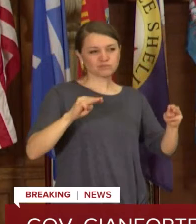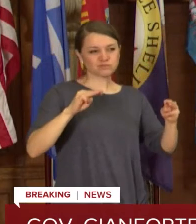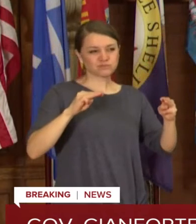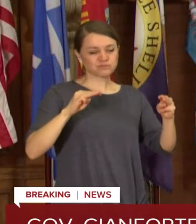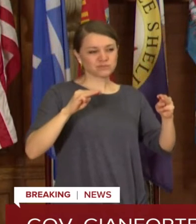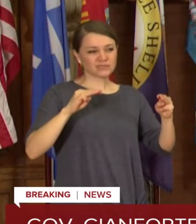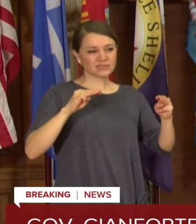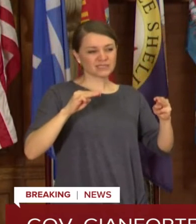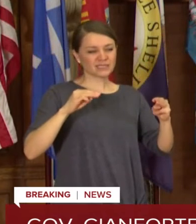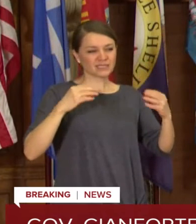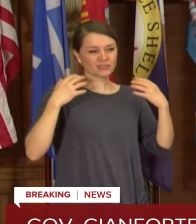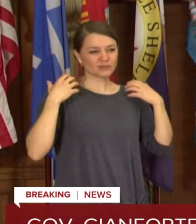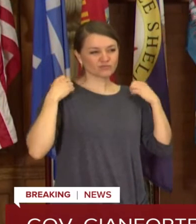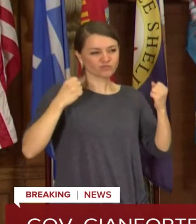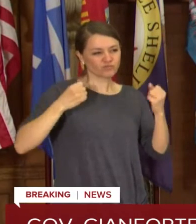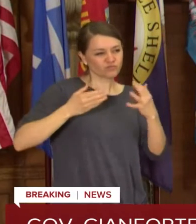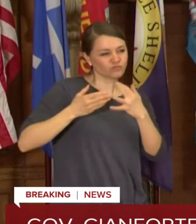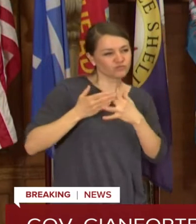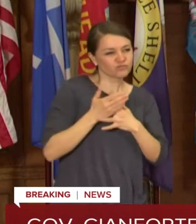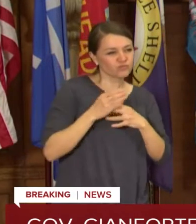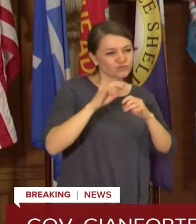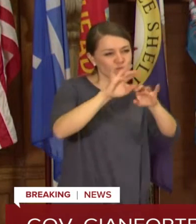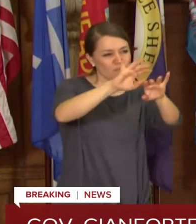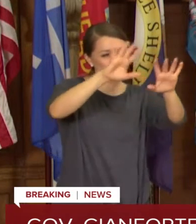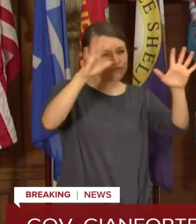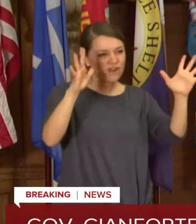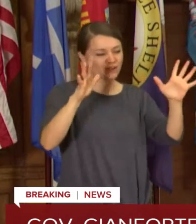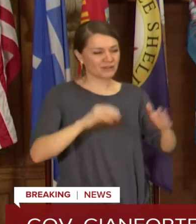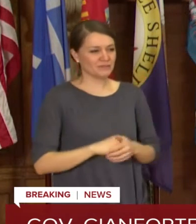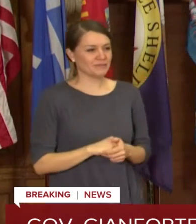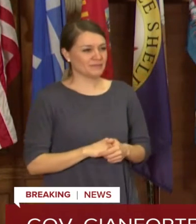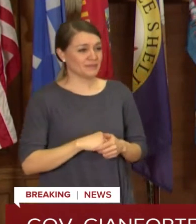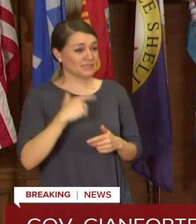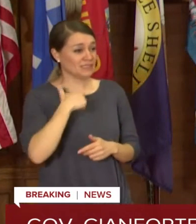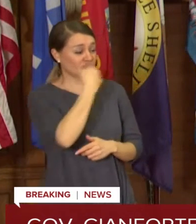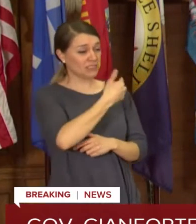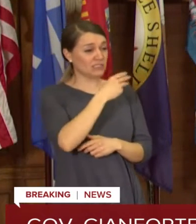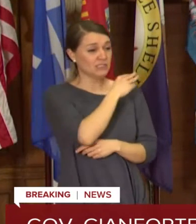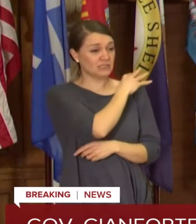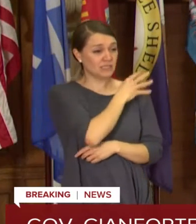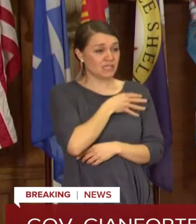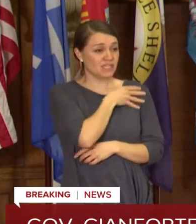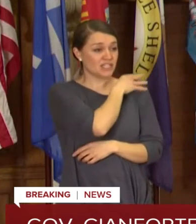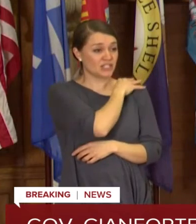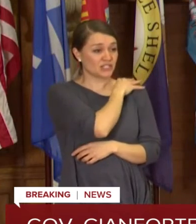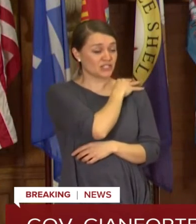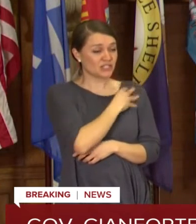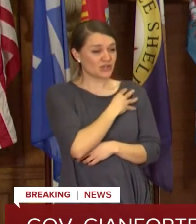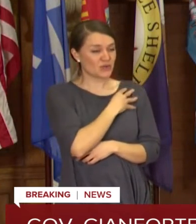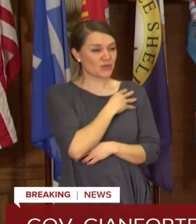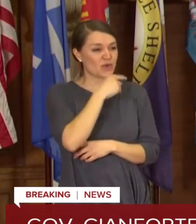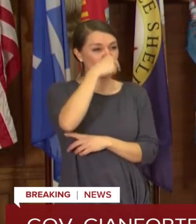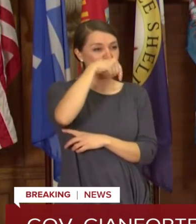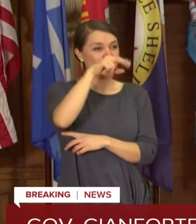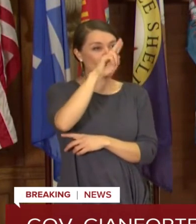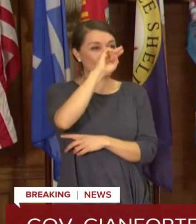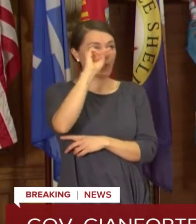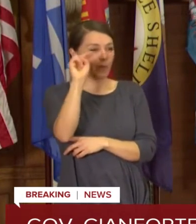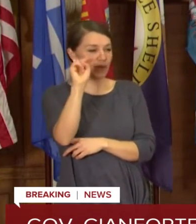shines even brighter. With that, I'll turn it over to General Quinn to provide an update on the state's response over this last